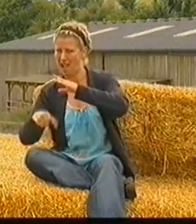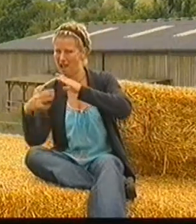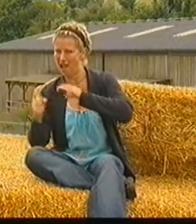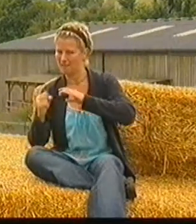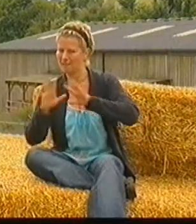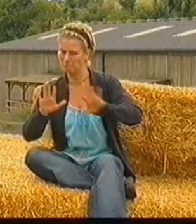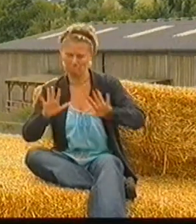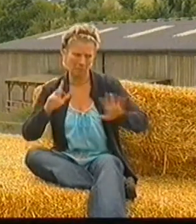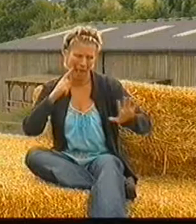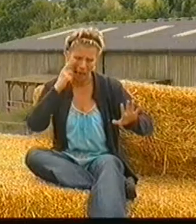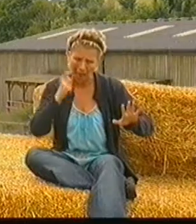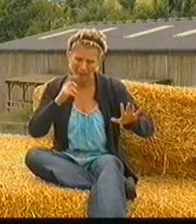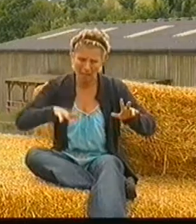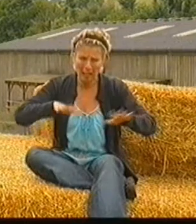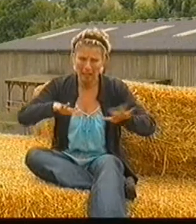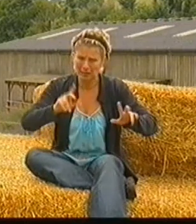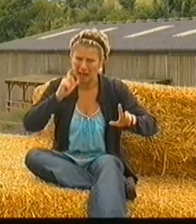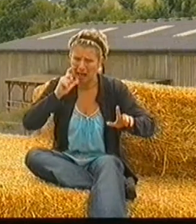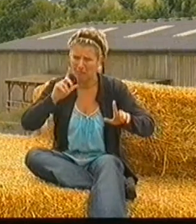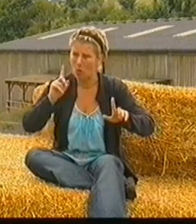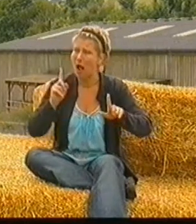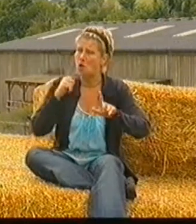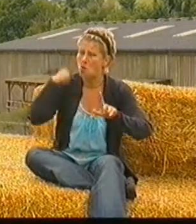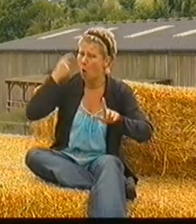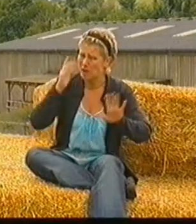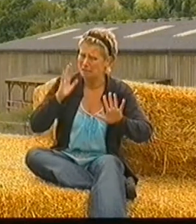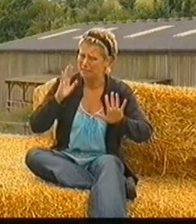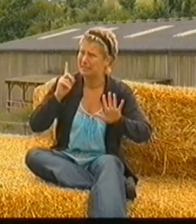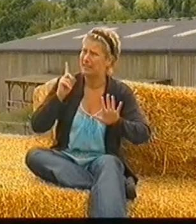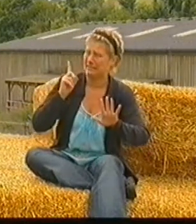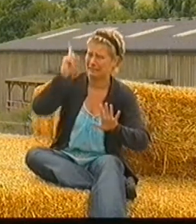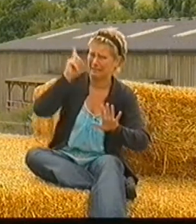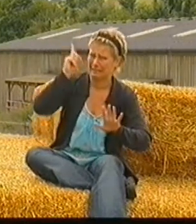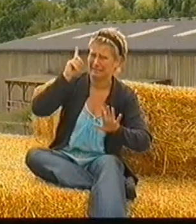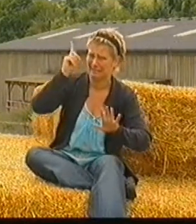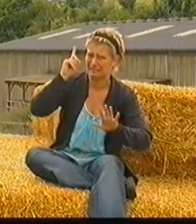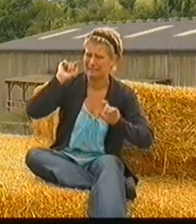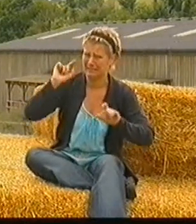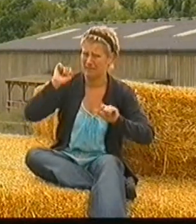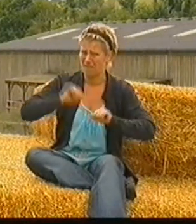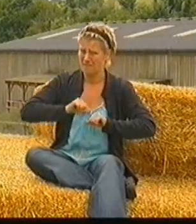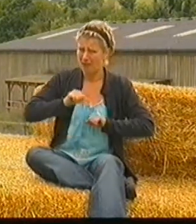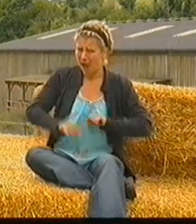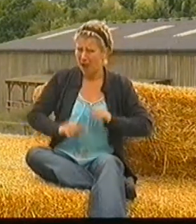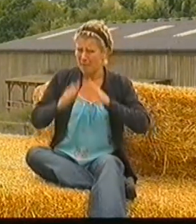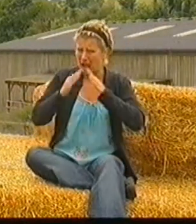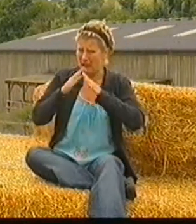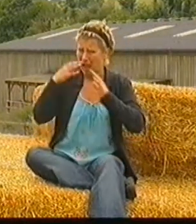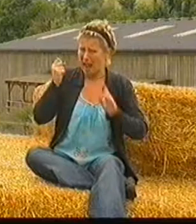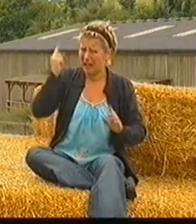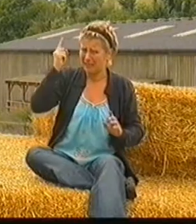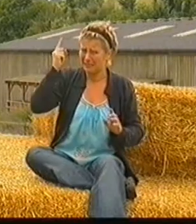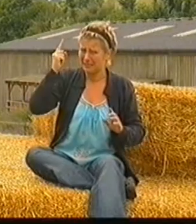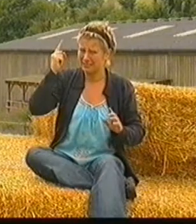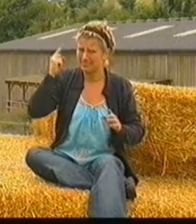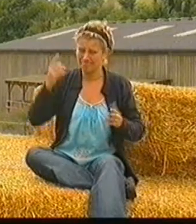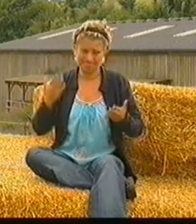said Mr. Fox. "But go carefully, my dears. Don't make a noise. This cellar is right underneath the farmhouse